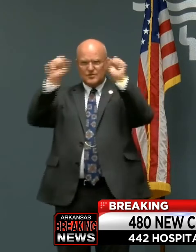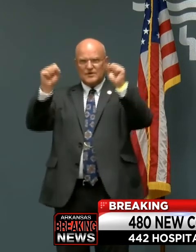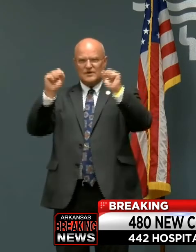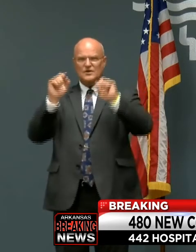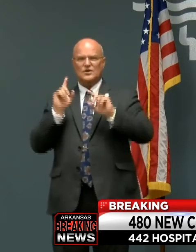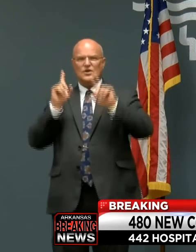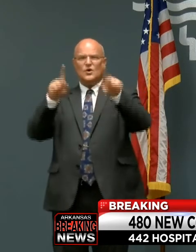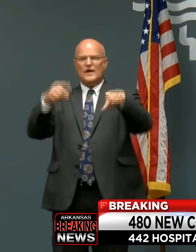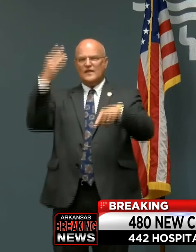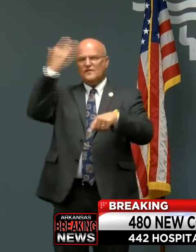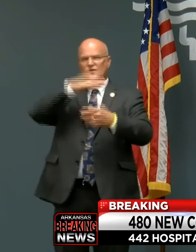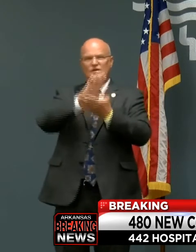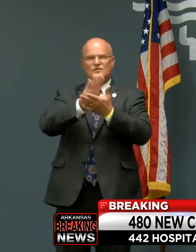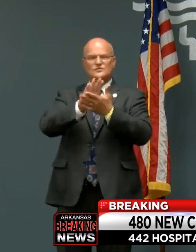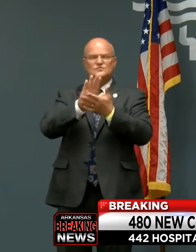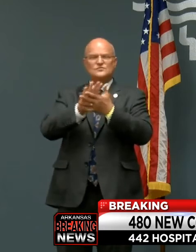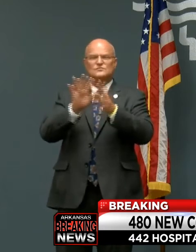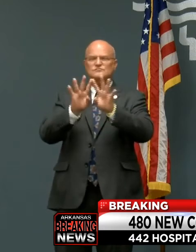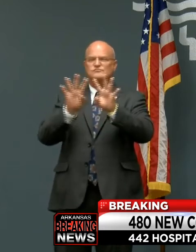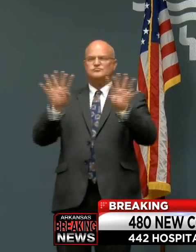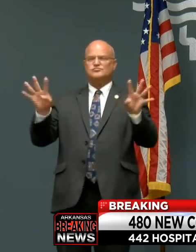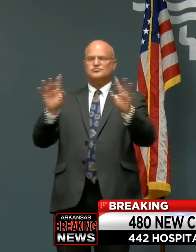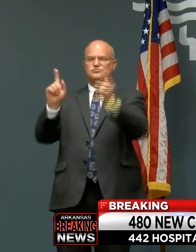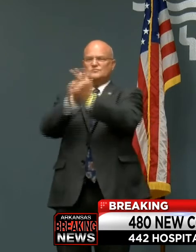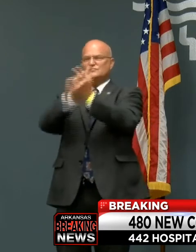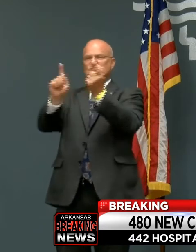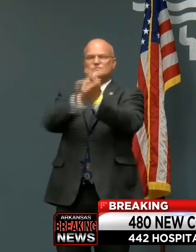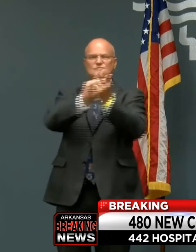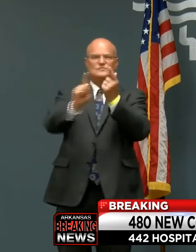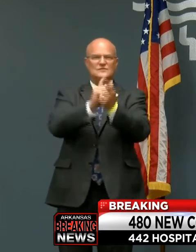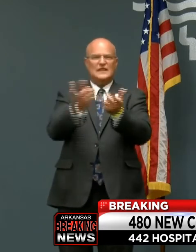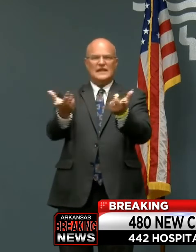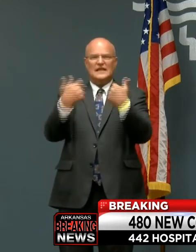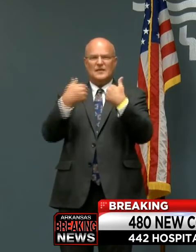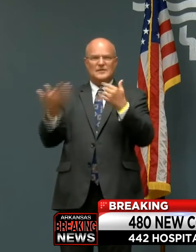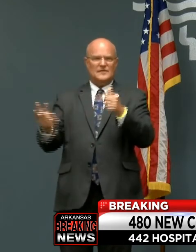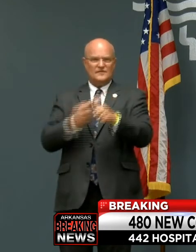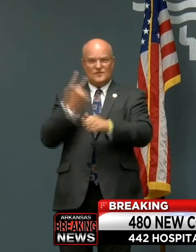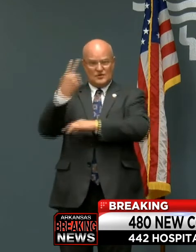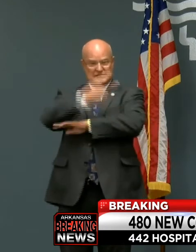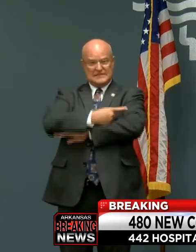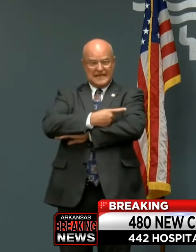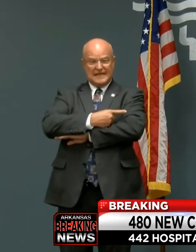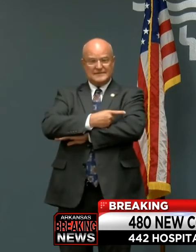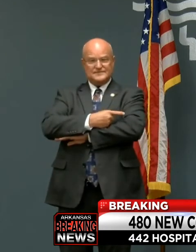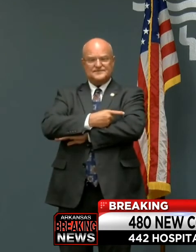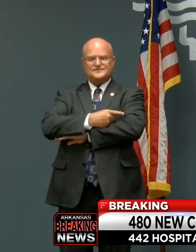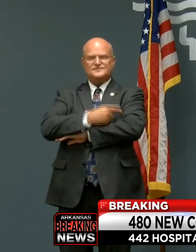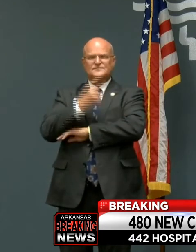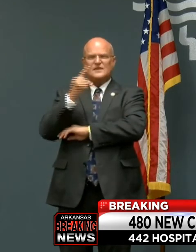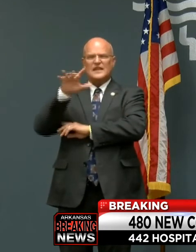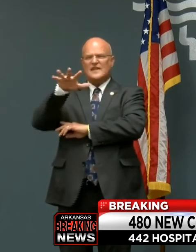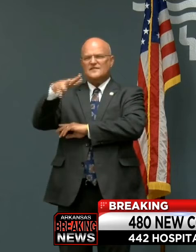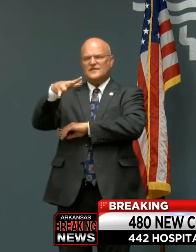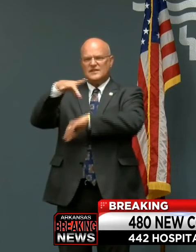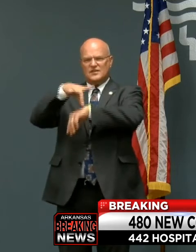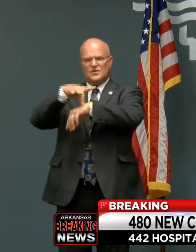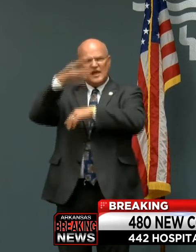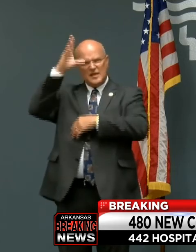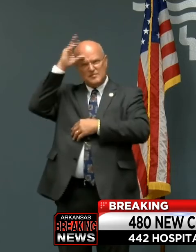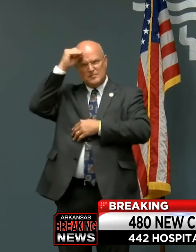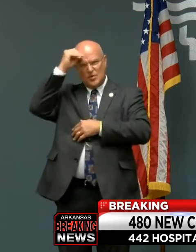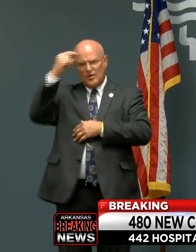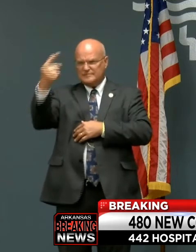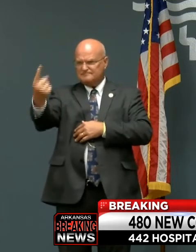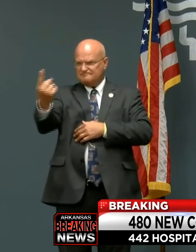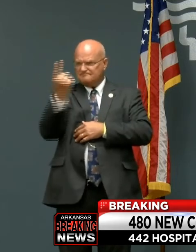out there in front of the school to meet the students as they come for the first day. And there was a 5th grade boy that came